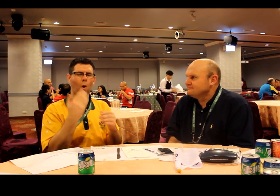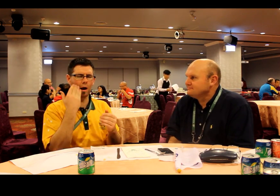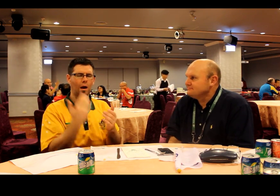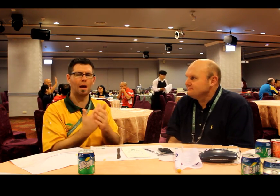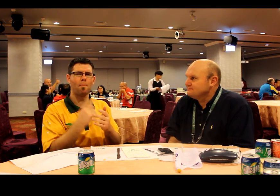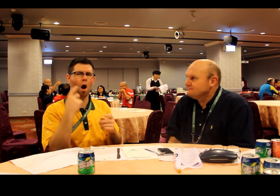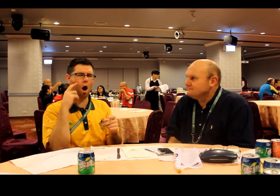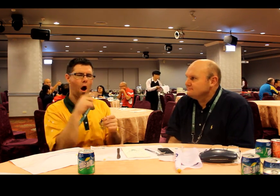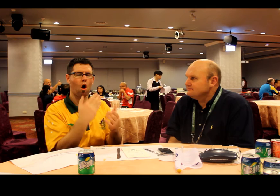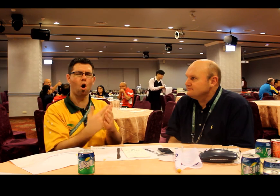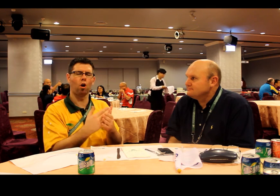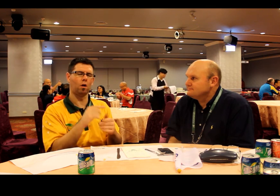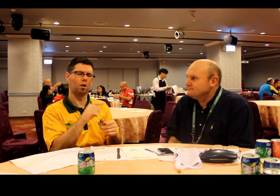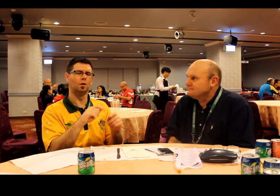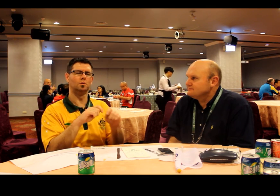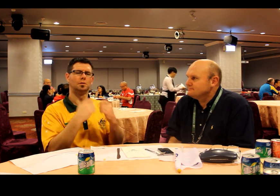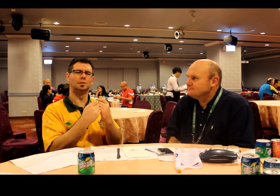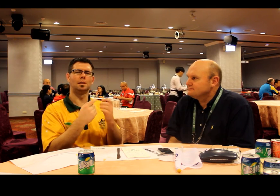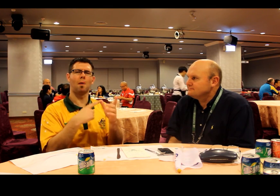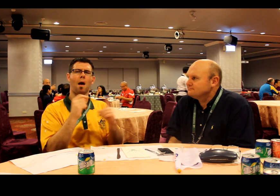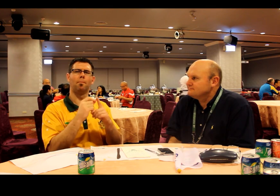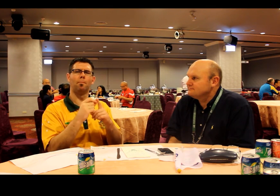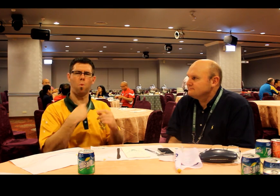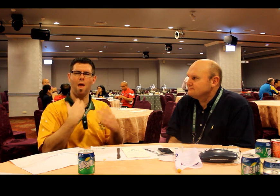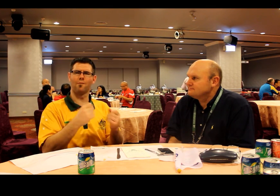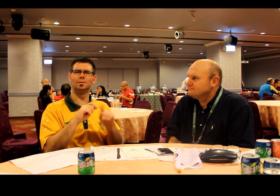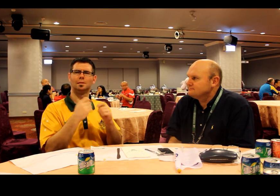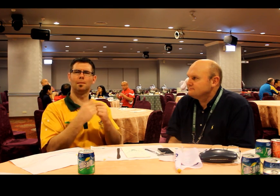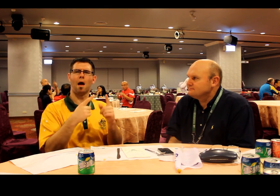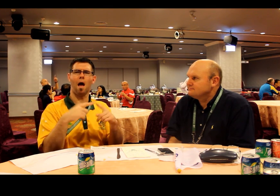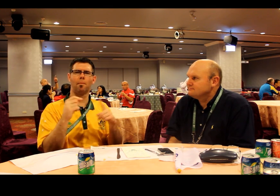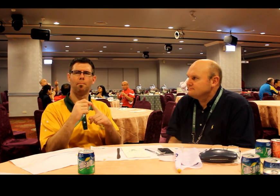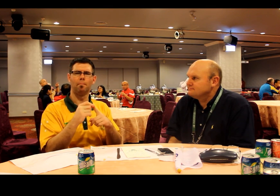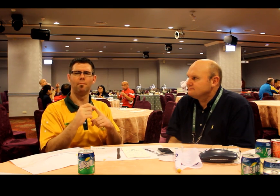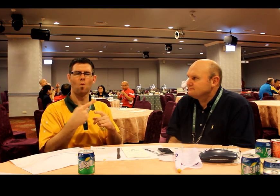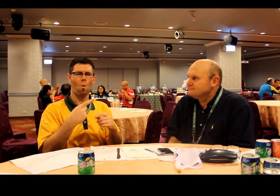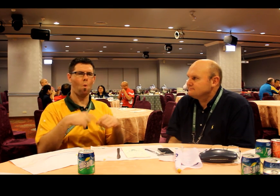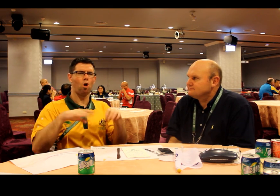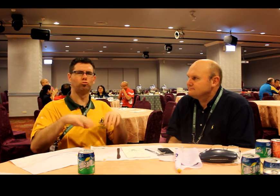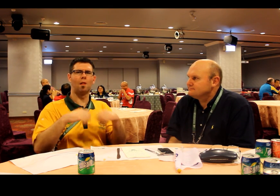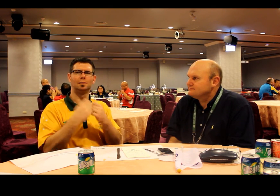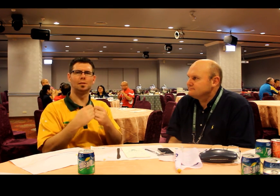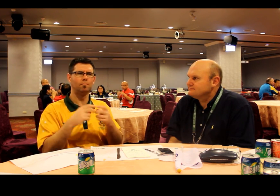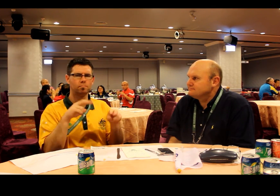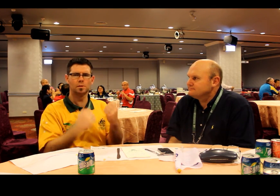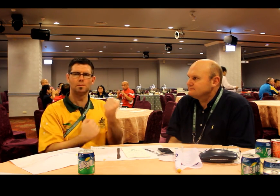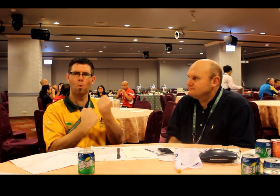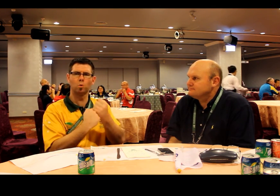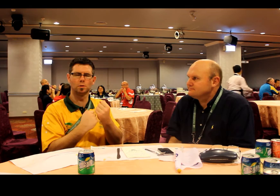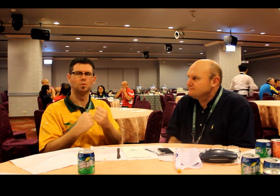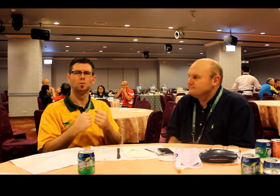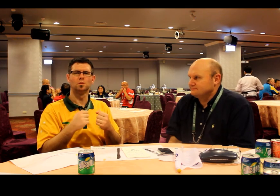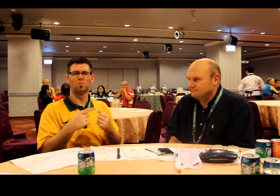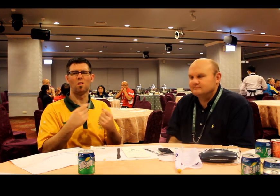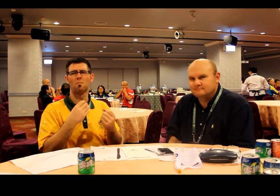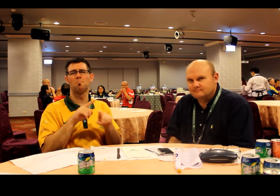that. And just keep an eye out on the team app. We do have a team app that's available for all the Australian team and